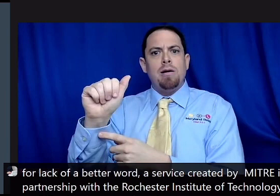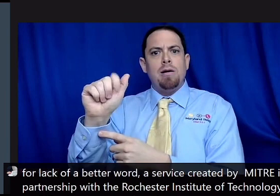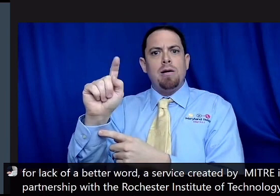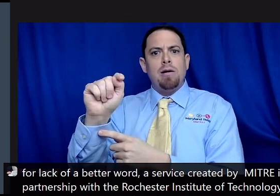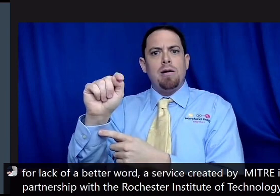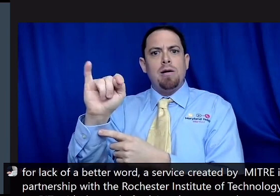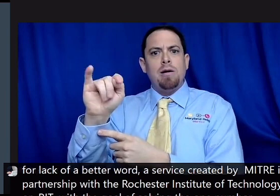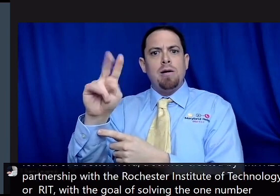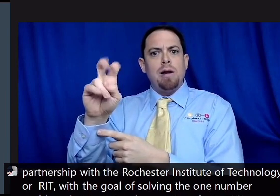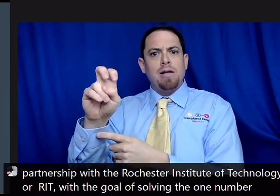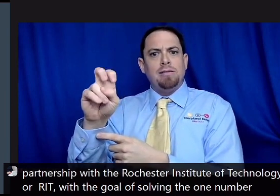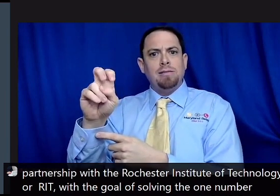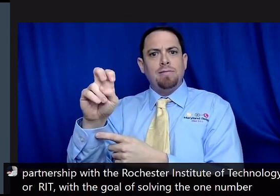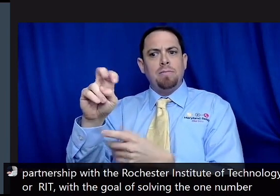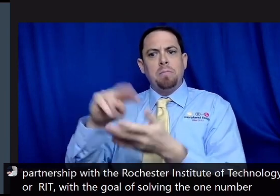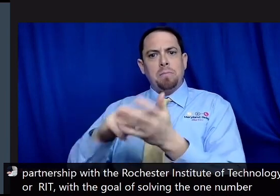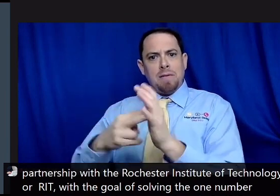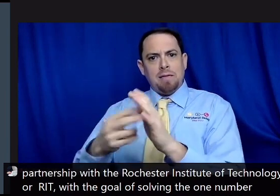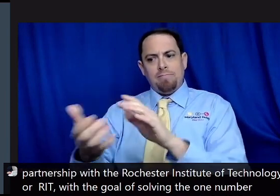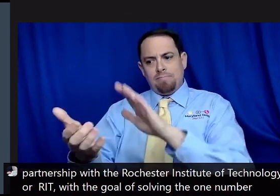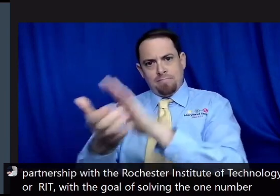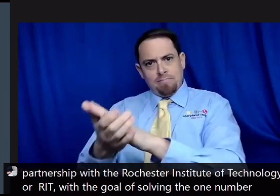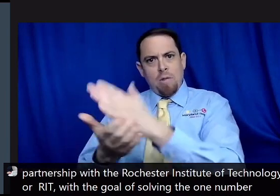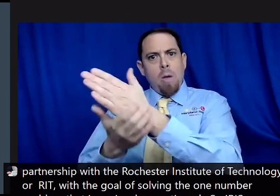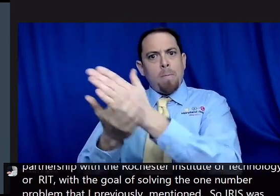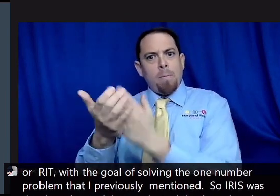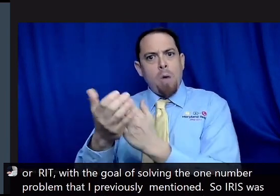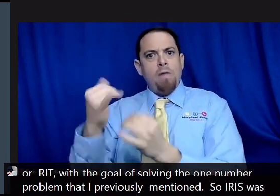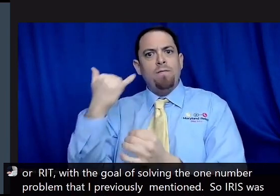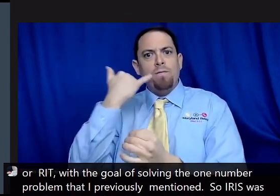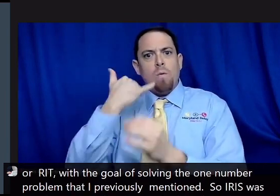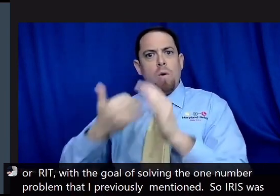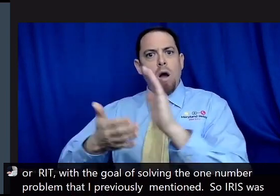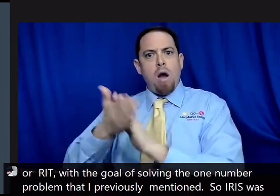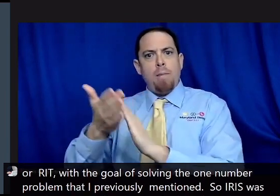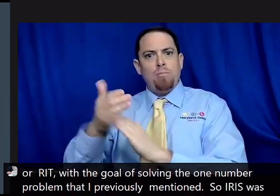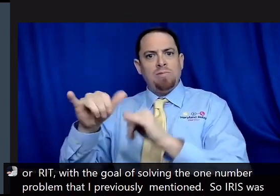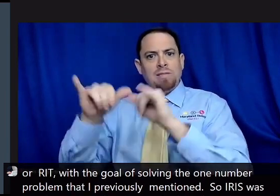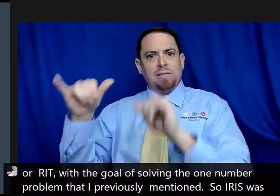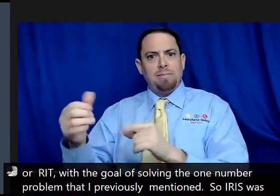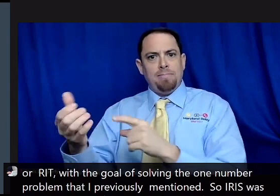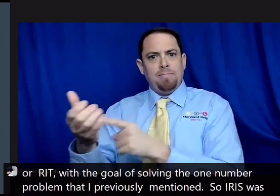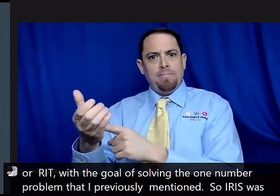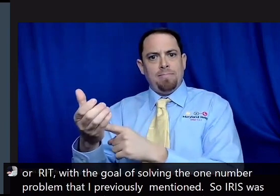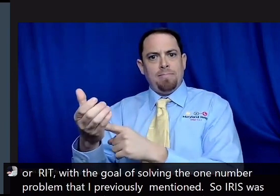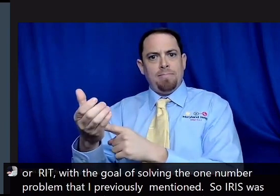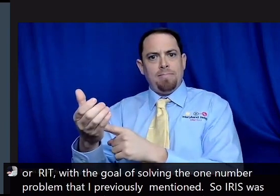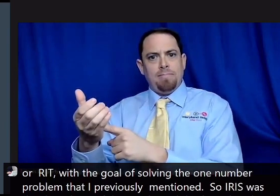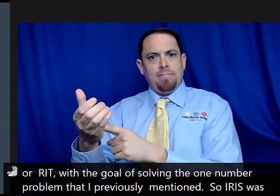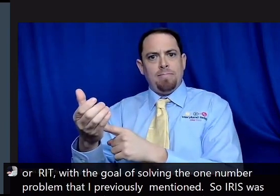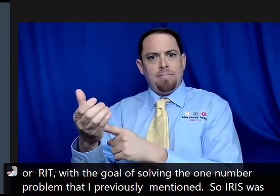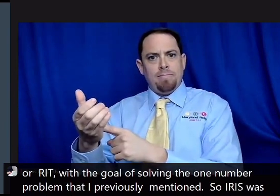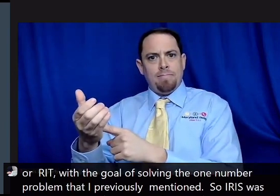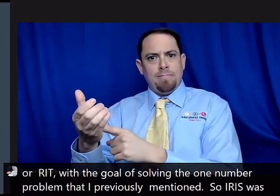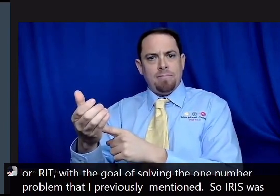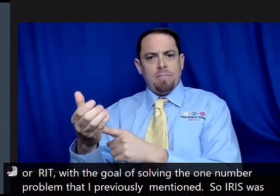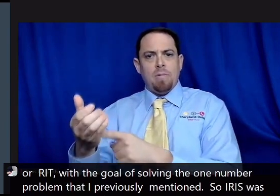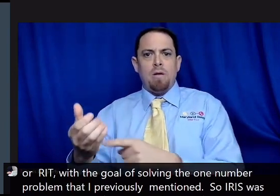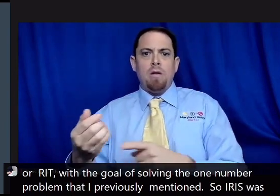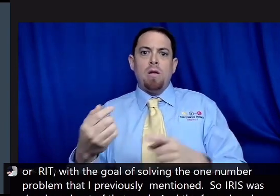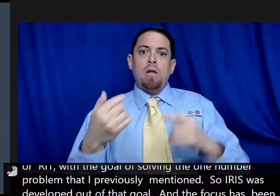and the focus has been on native technology, meaning it is part of the phone's operating